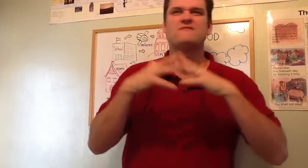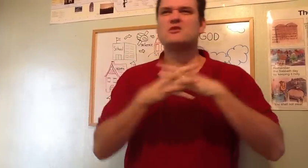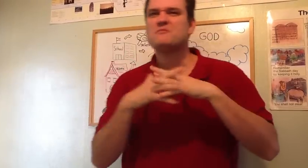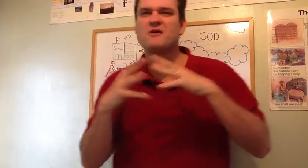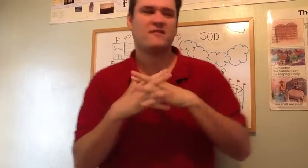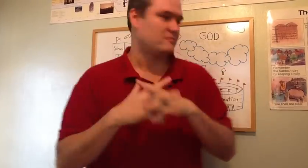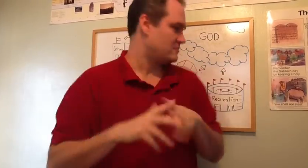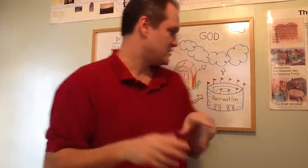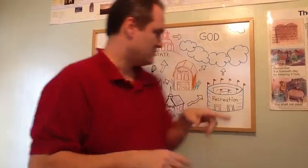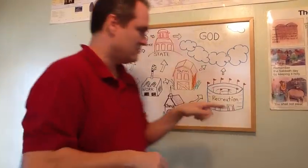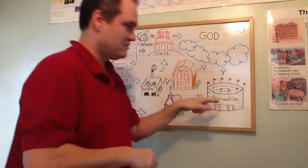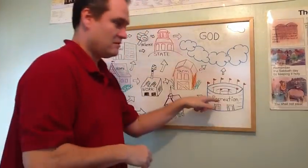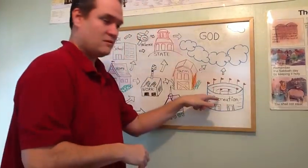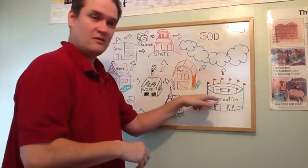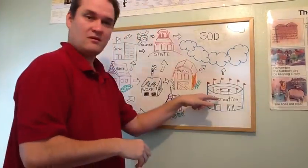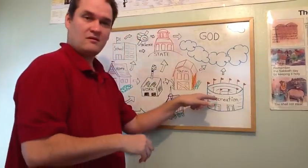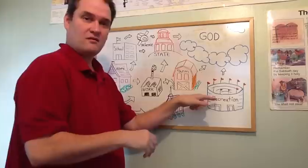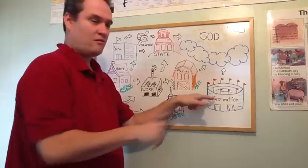very excited about it.